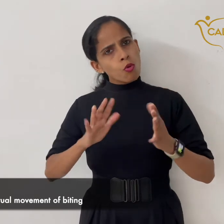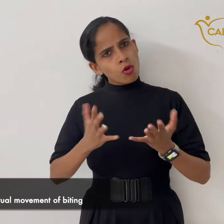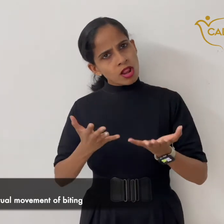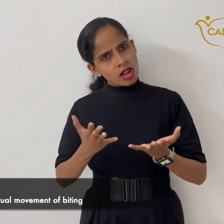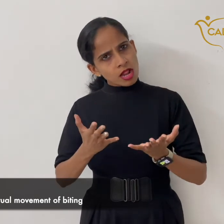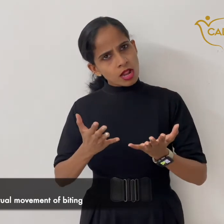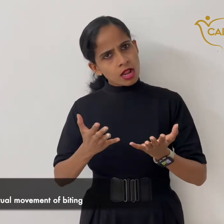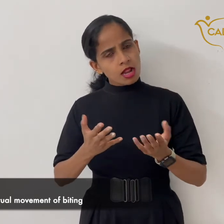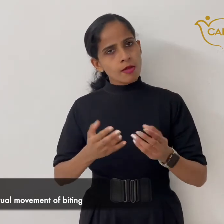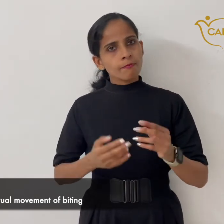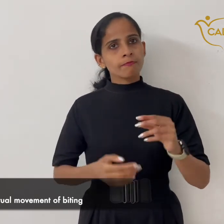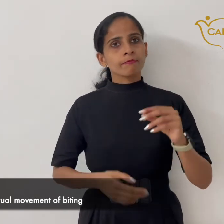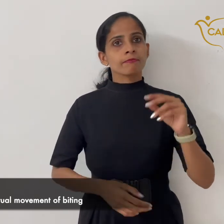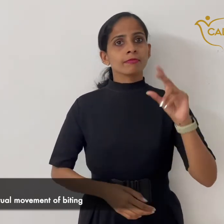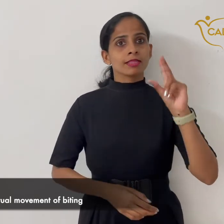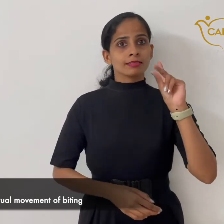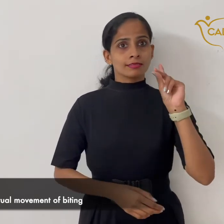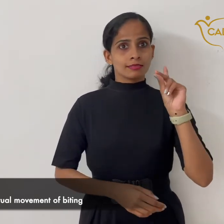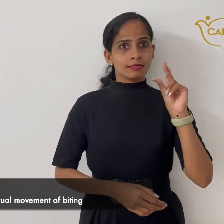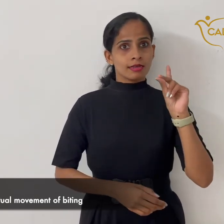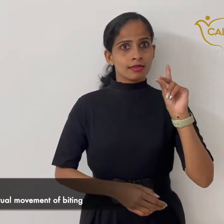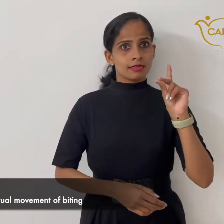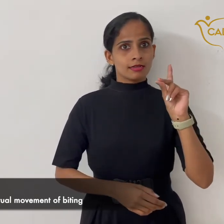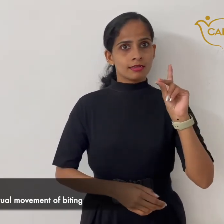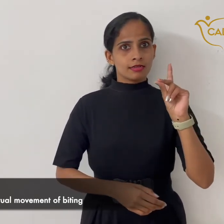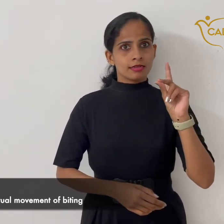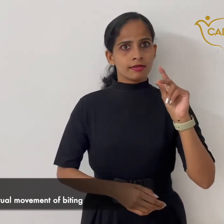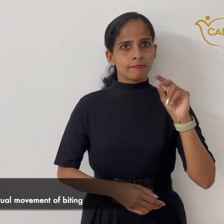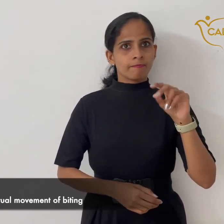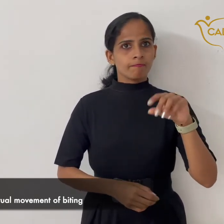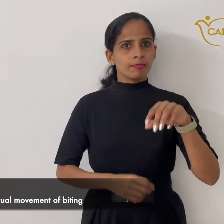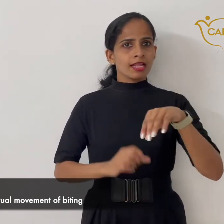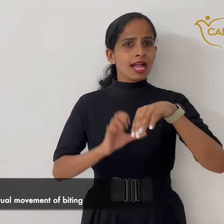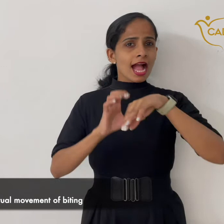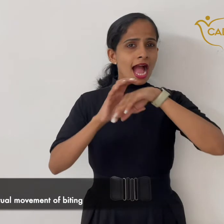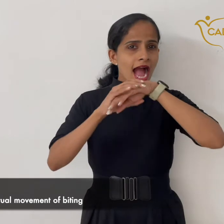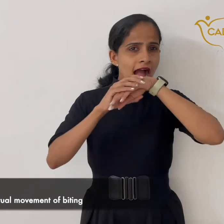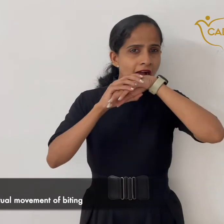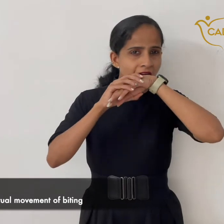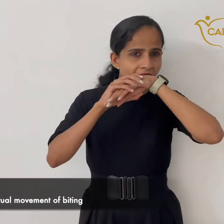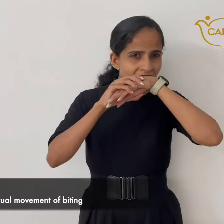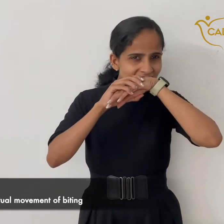bite either with hand or show the actual movement of biting